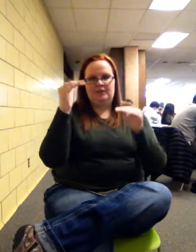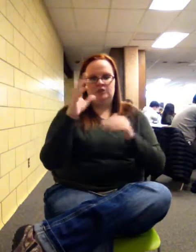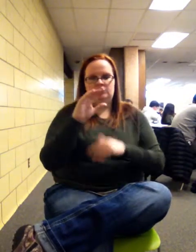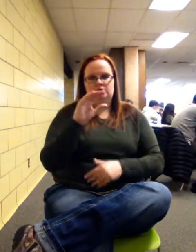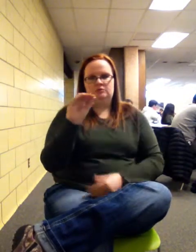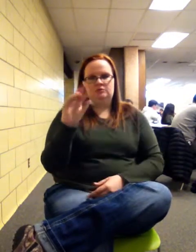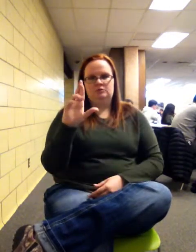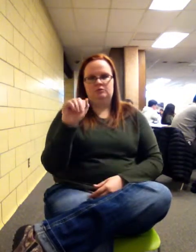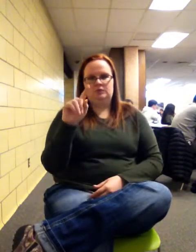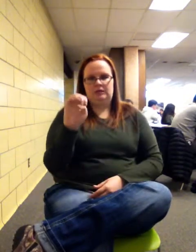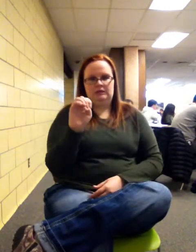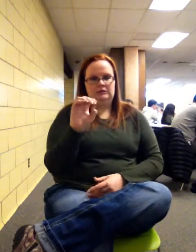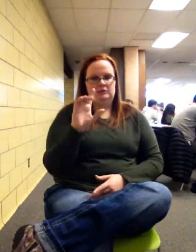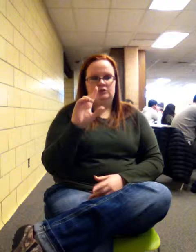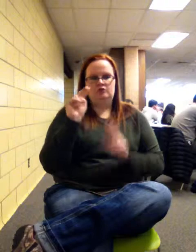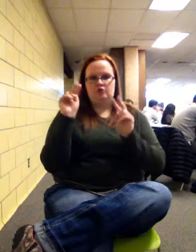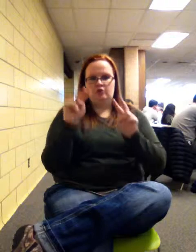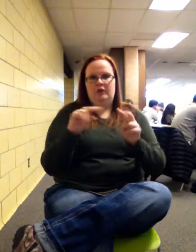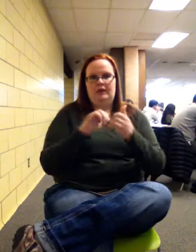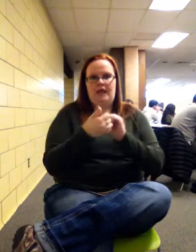they're forecasting inflation.